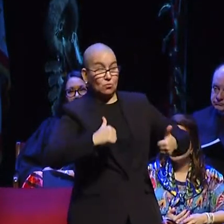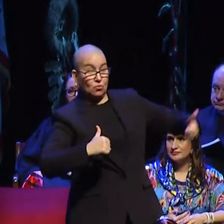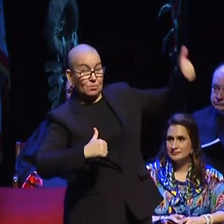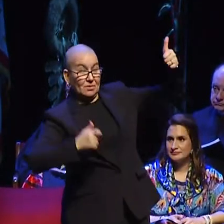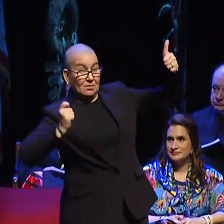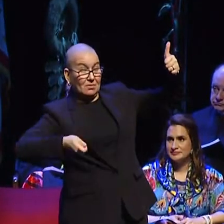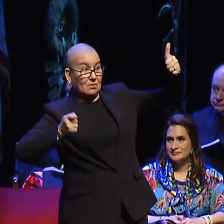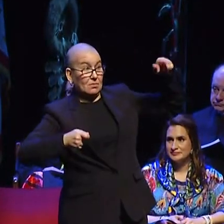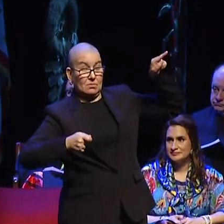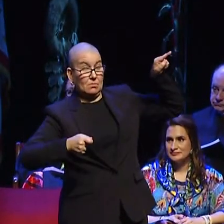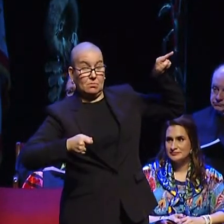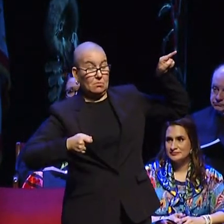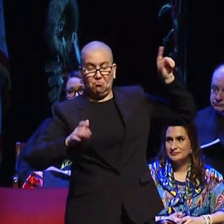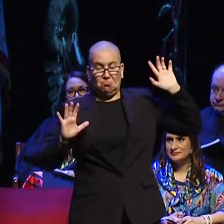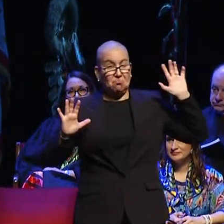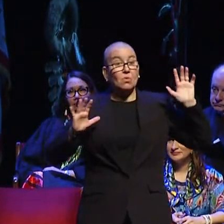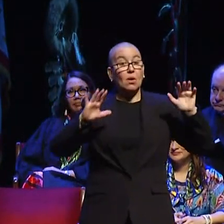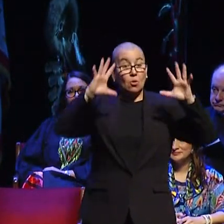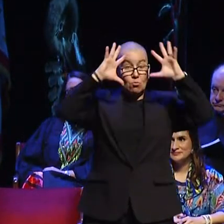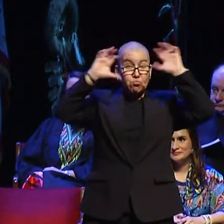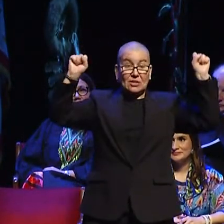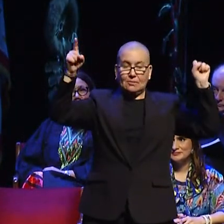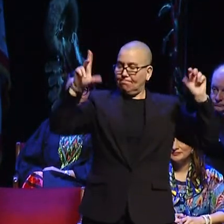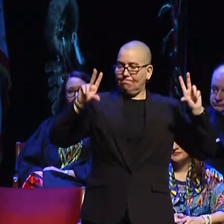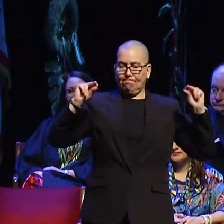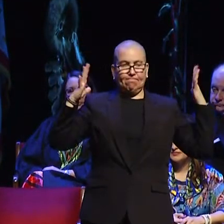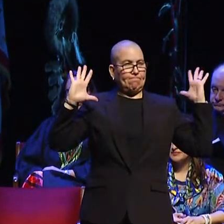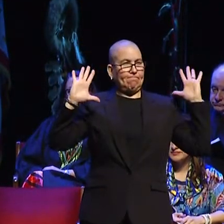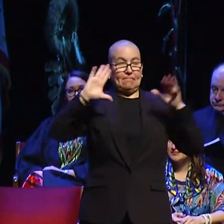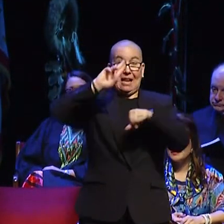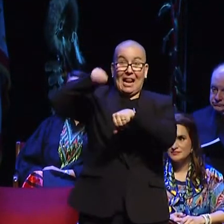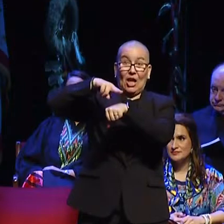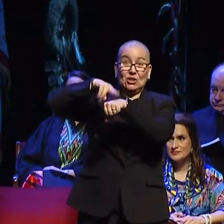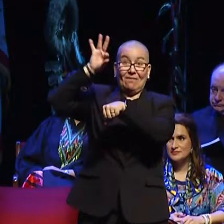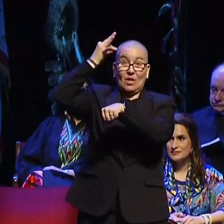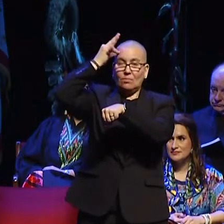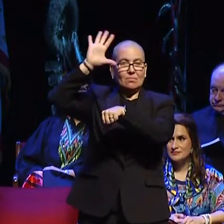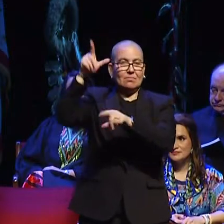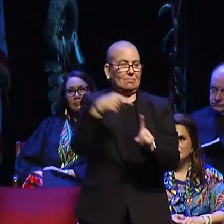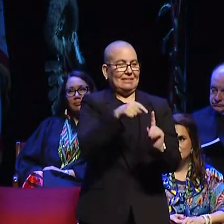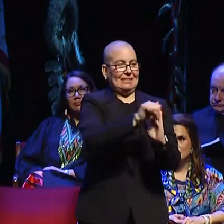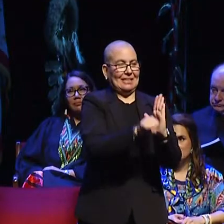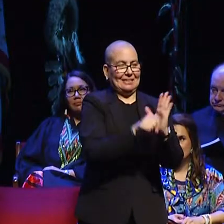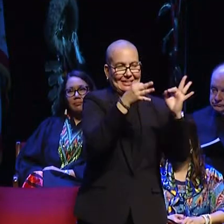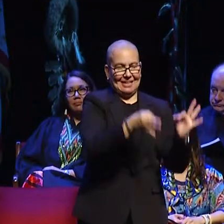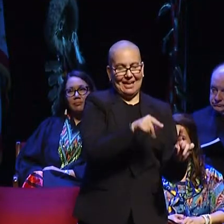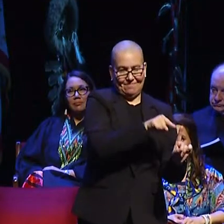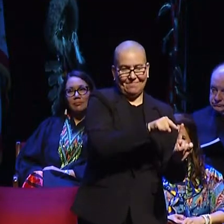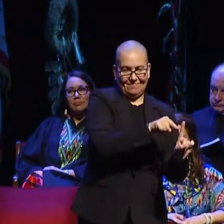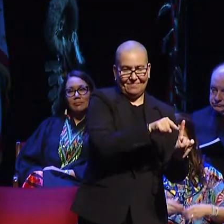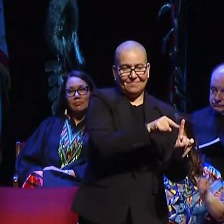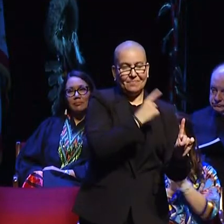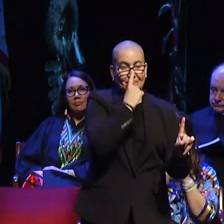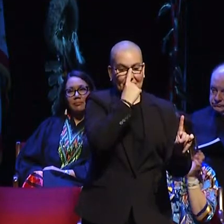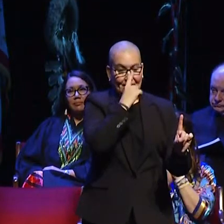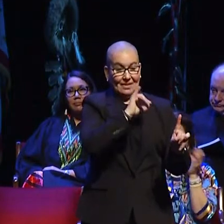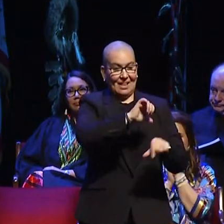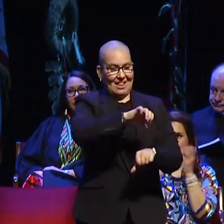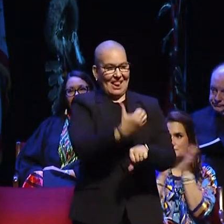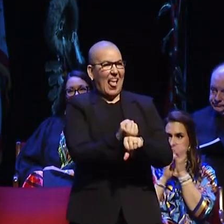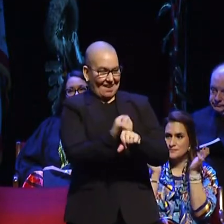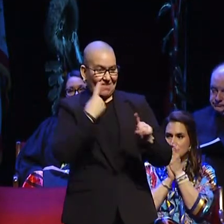I want to be very clear. Let's go ahead and here in Minnesota protect the right to choose when to start a family by codifying abortion access once and for